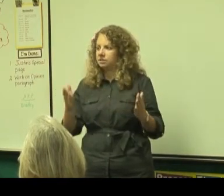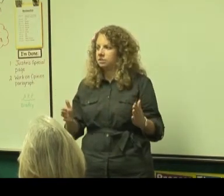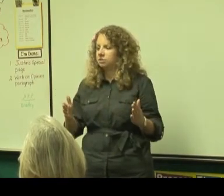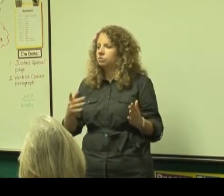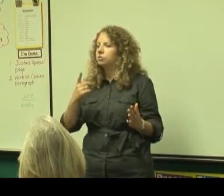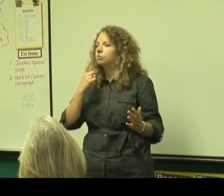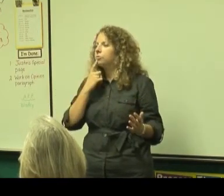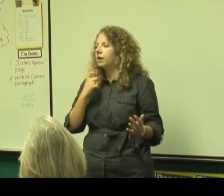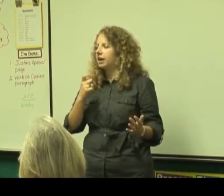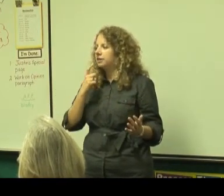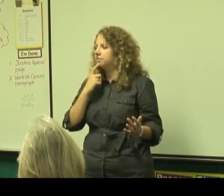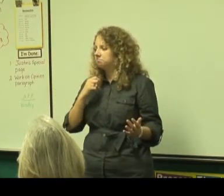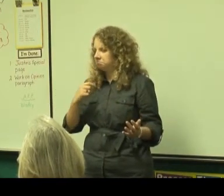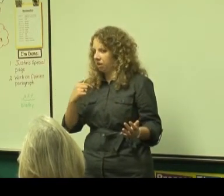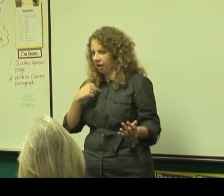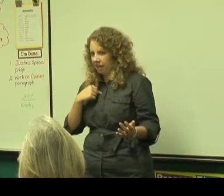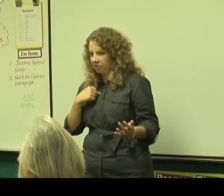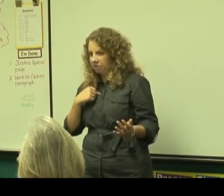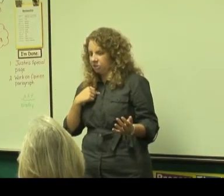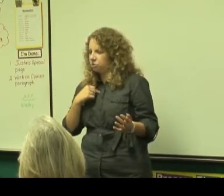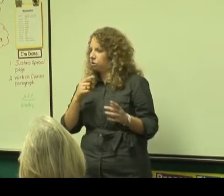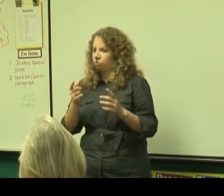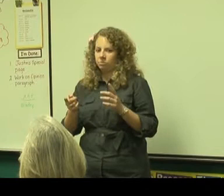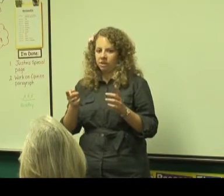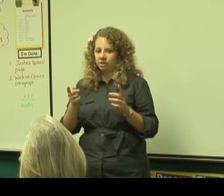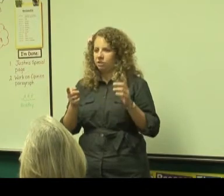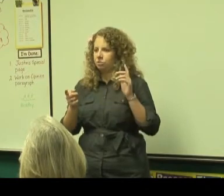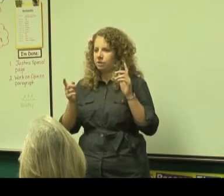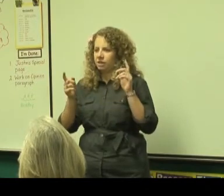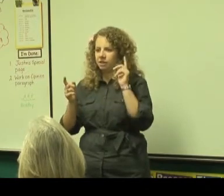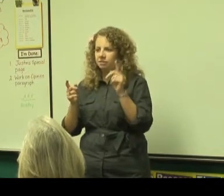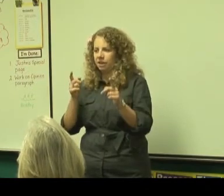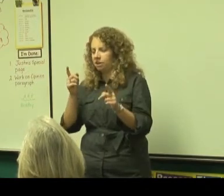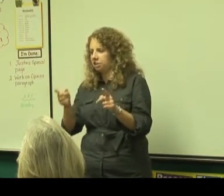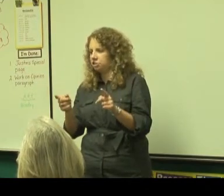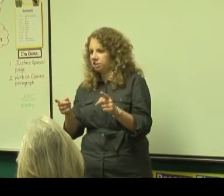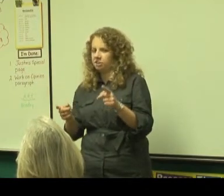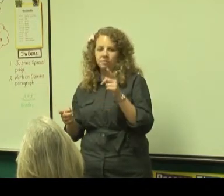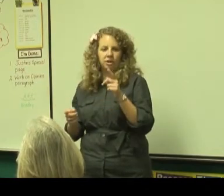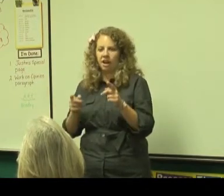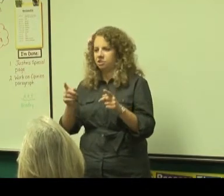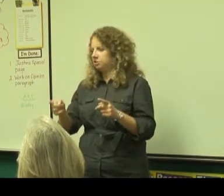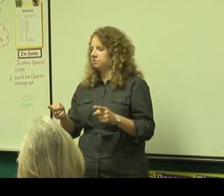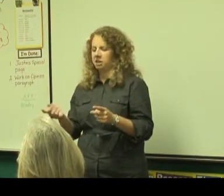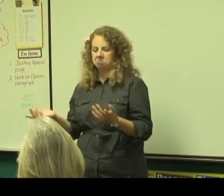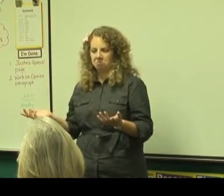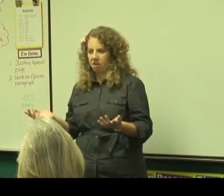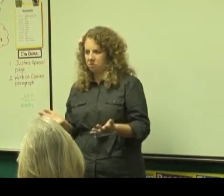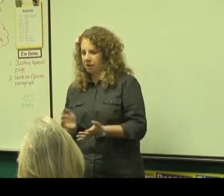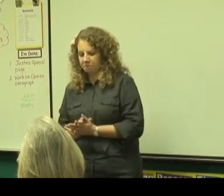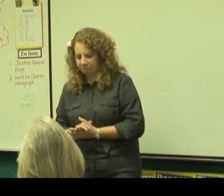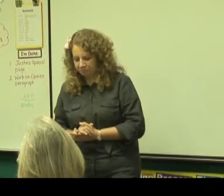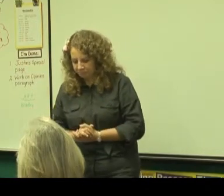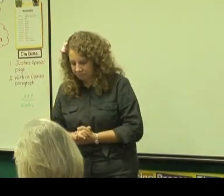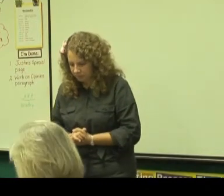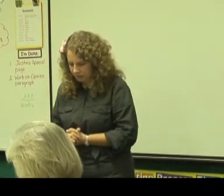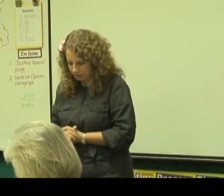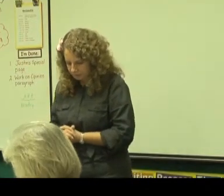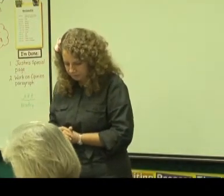box red I. So it can either be noun adjective or adjective noun, either way. Okay?